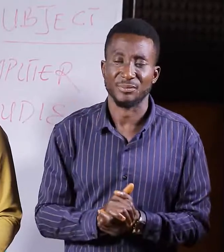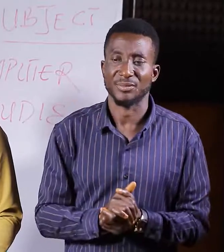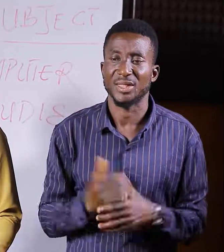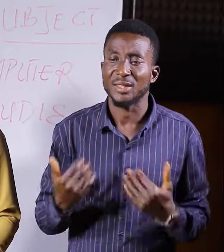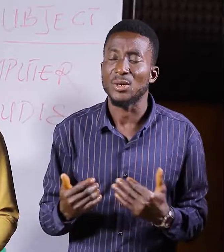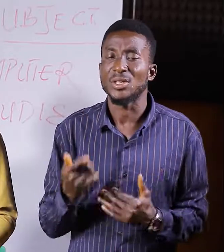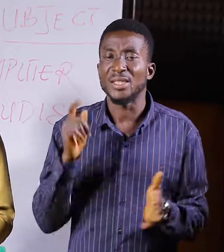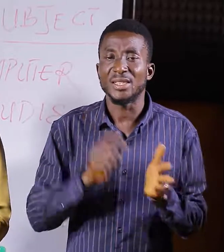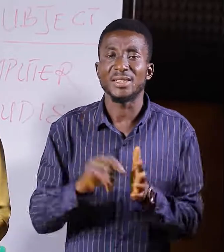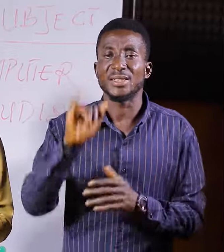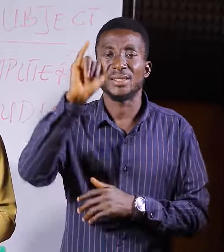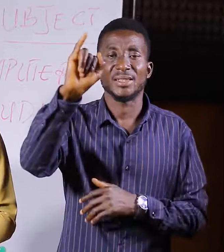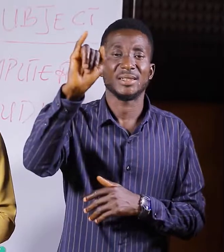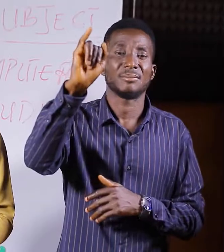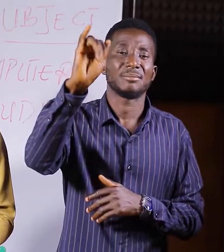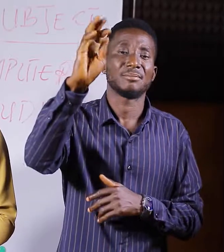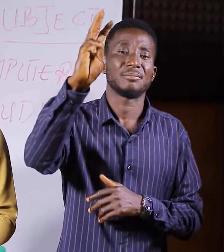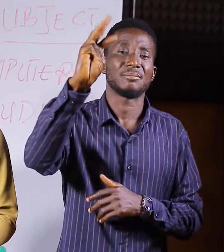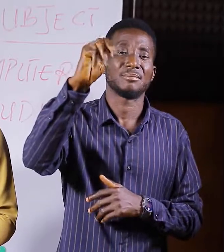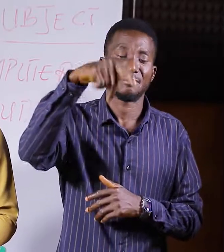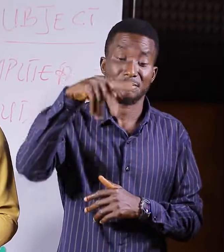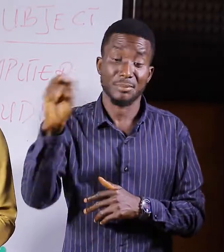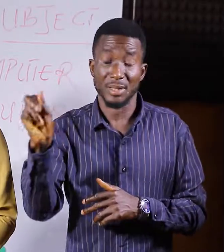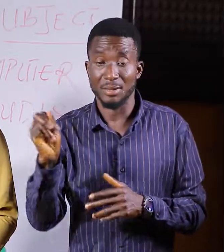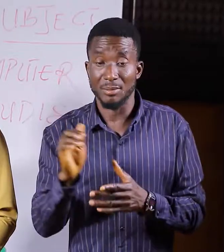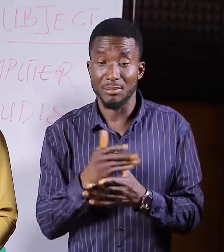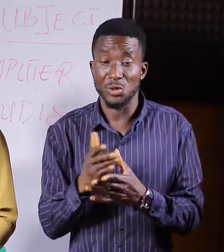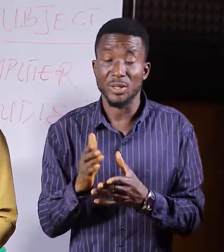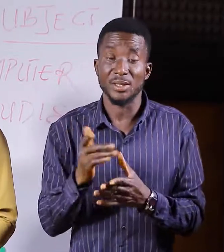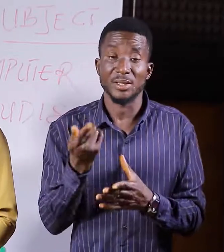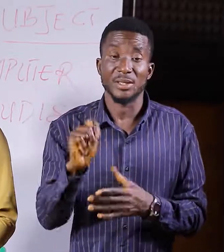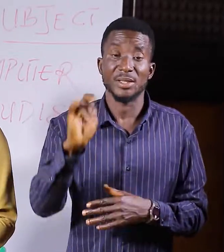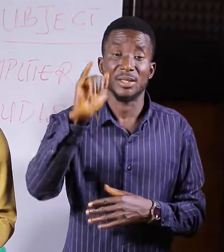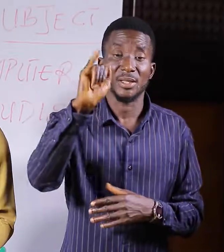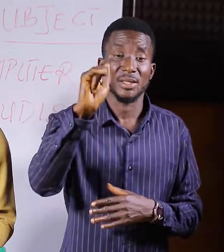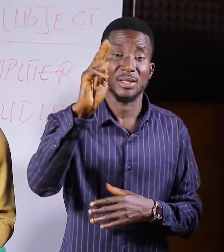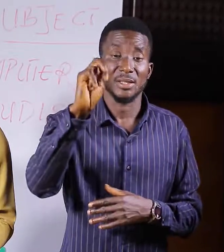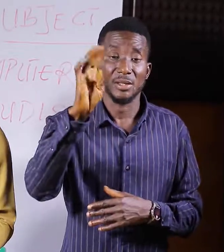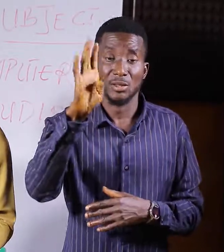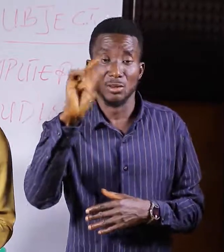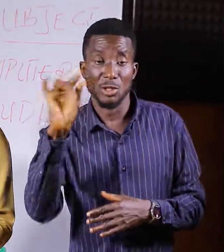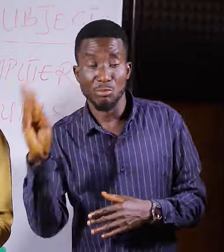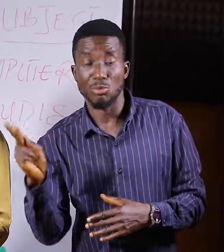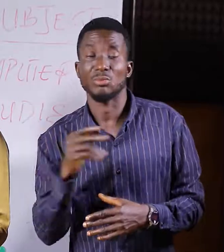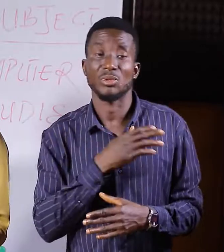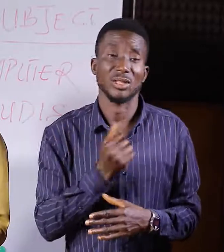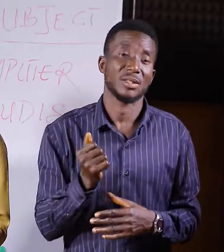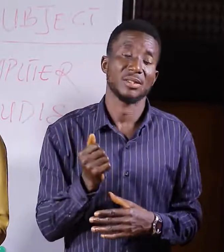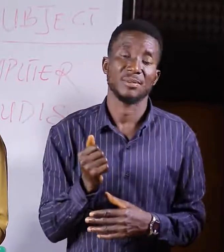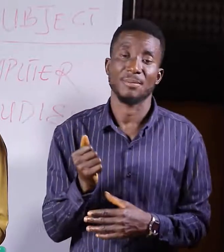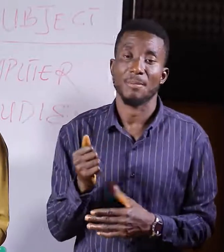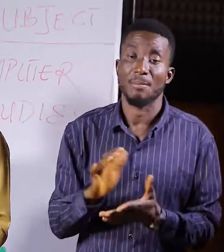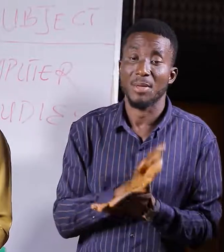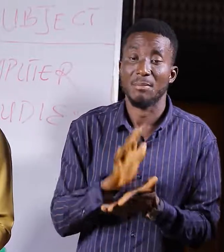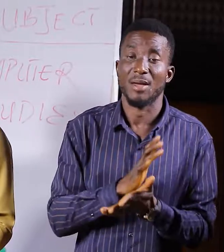impact between the ribbons and the paper are felt because of how much strength or